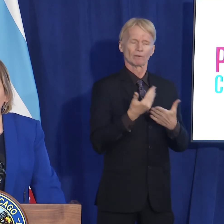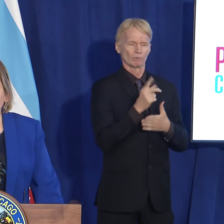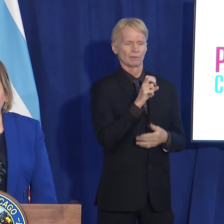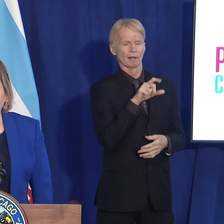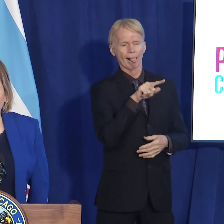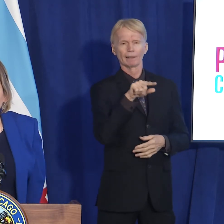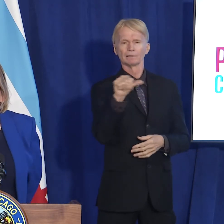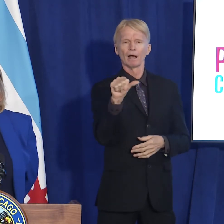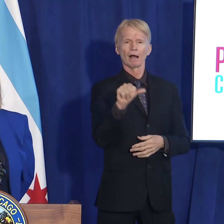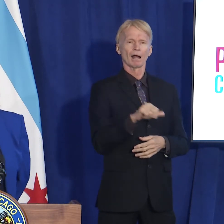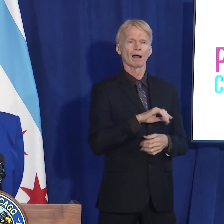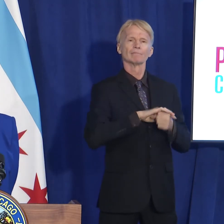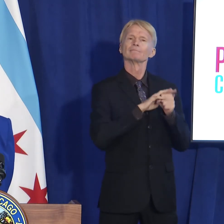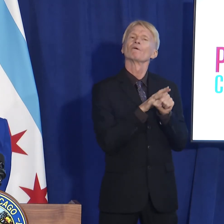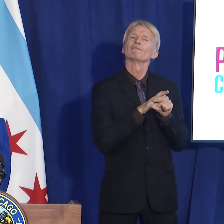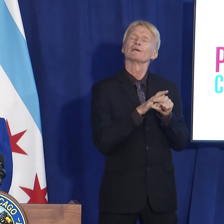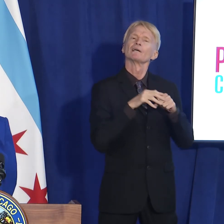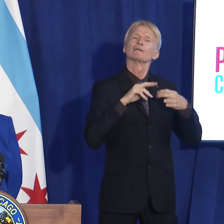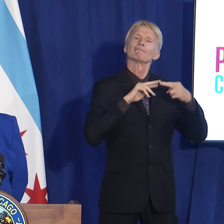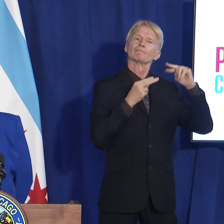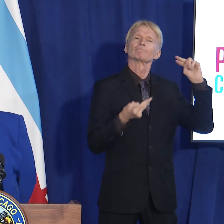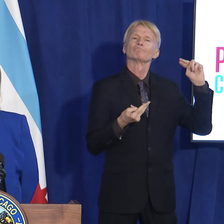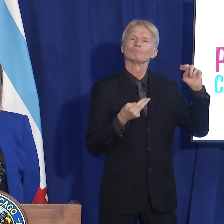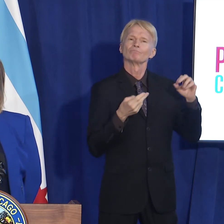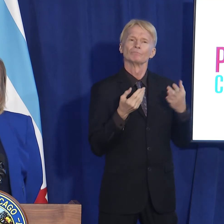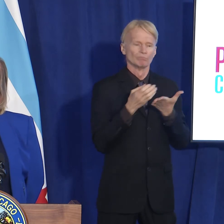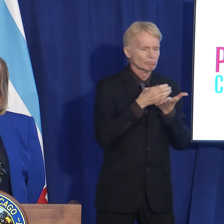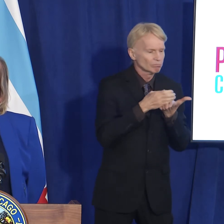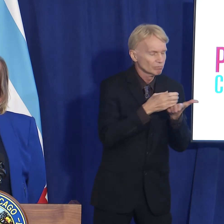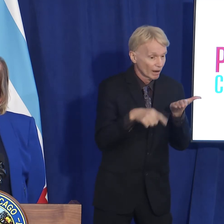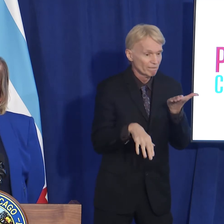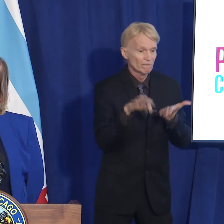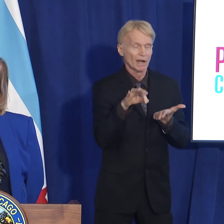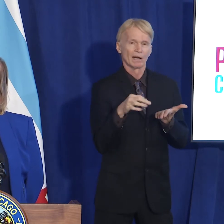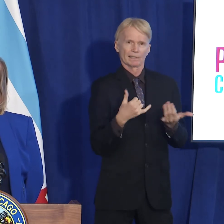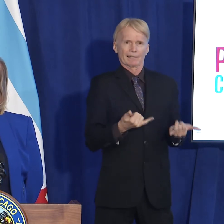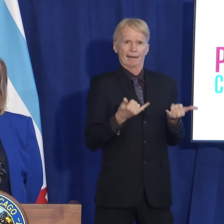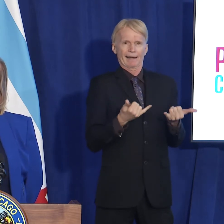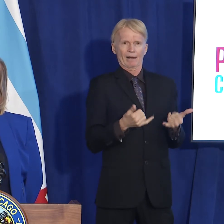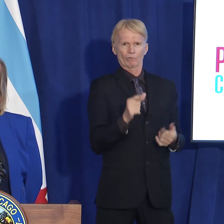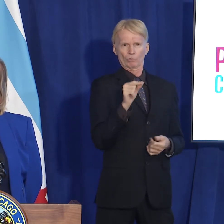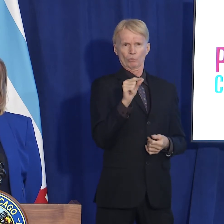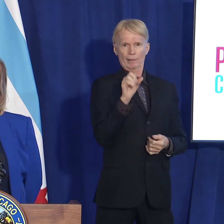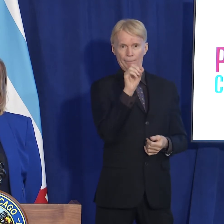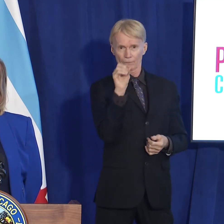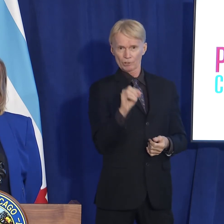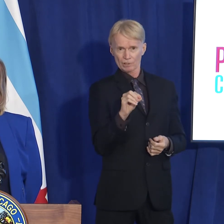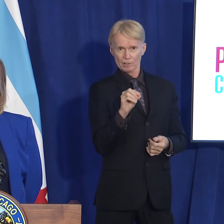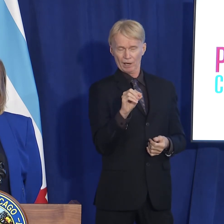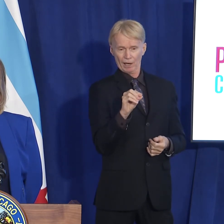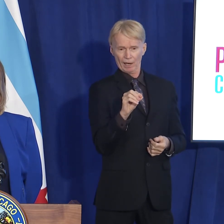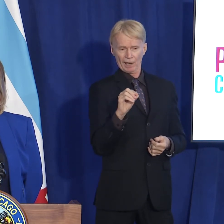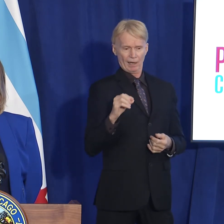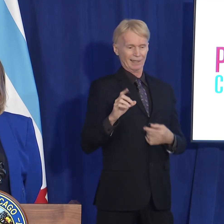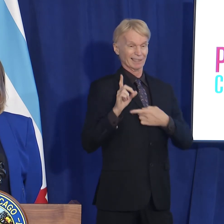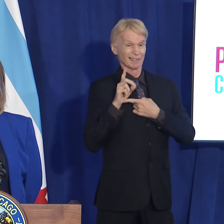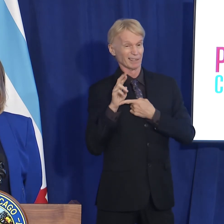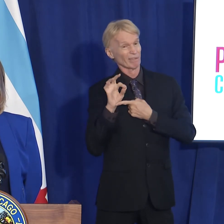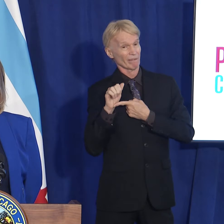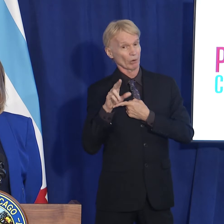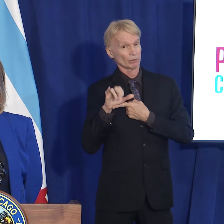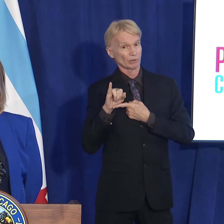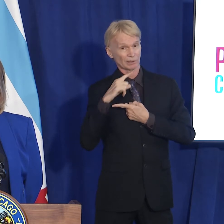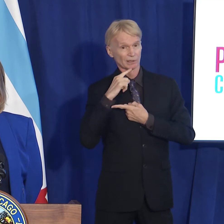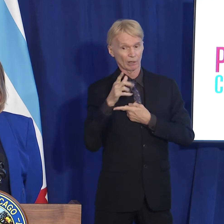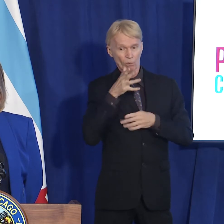those specific zip codes? I mean, Dr. Fauci said today it's now 20% of the cases in the United States. That's double from what it was last week. He